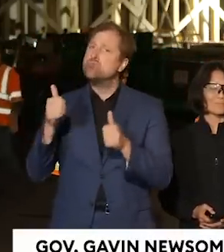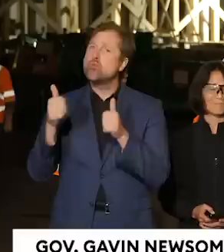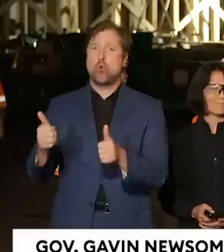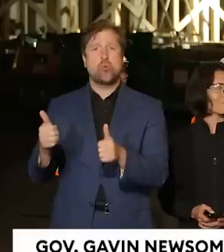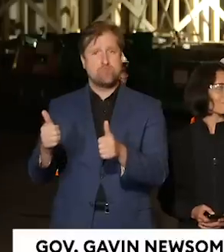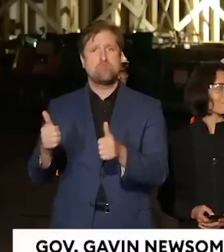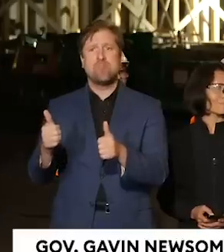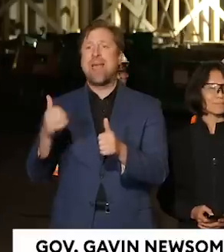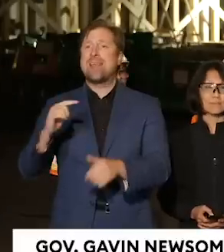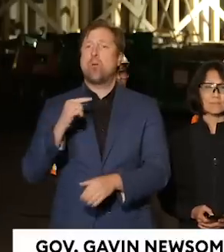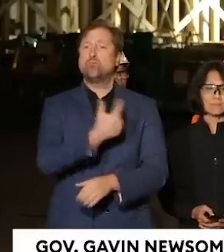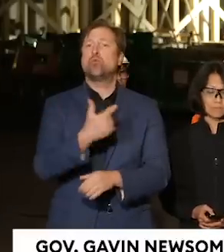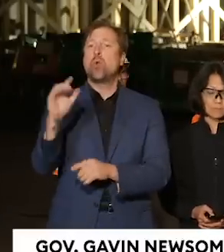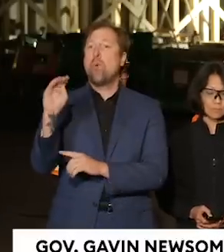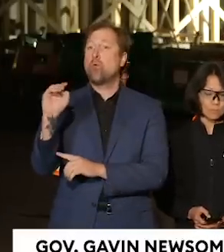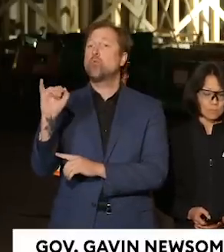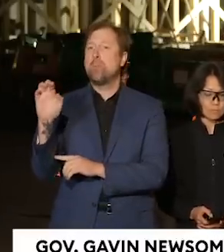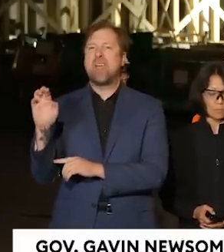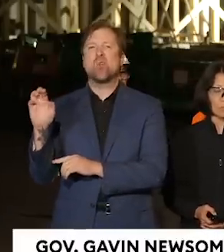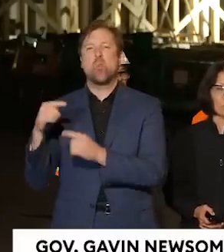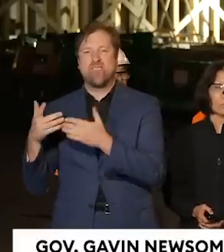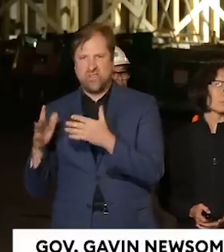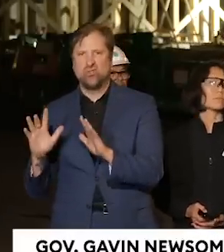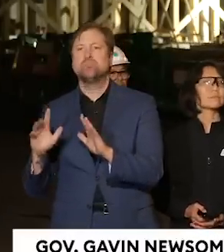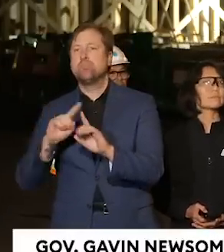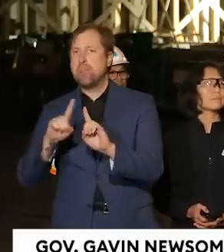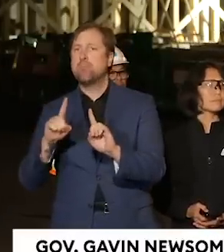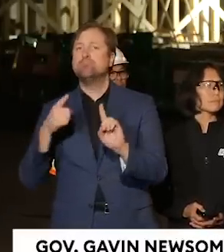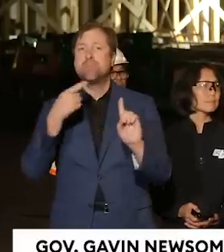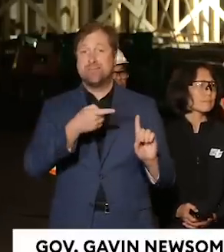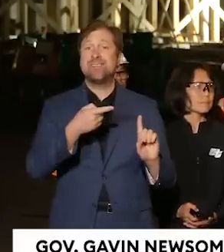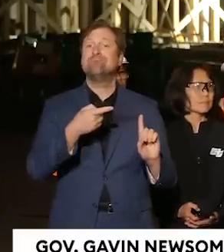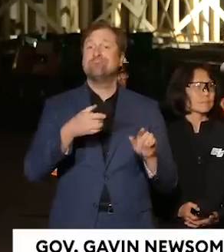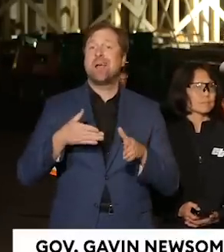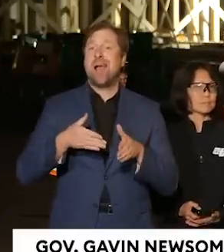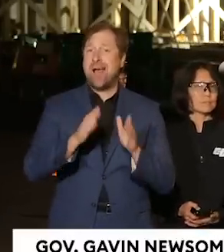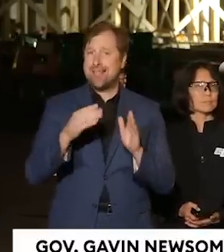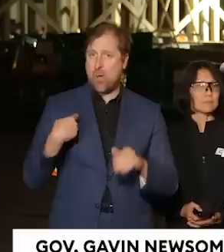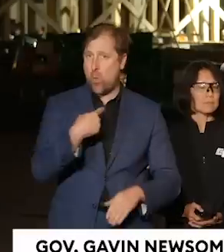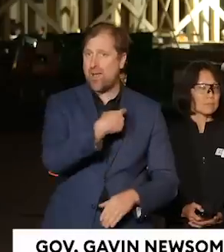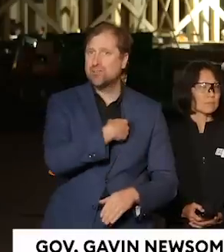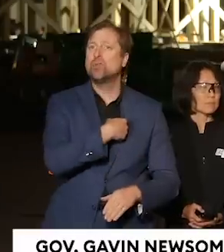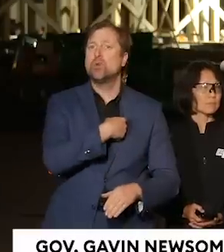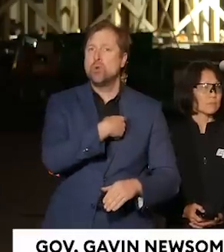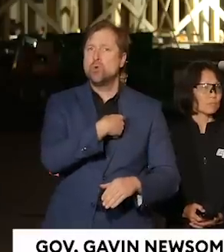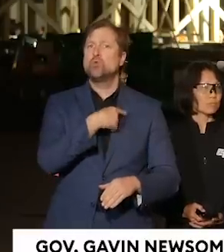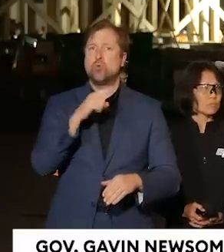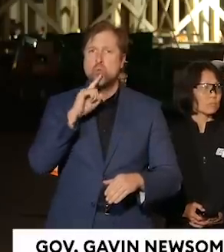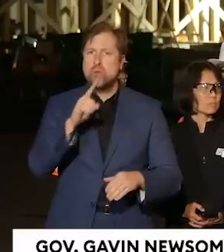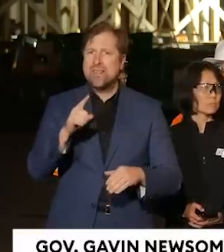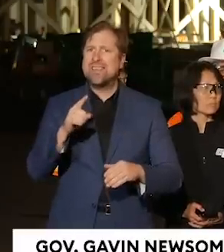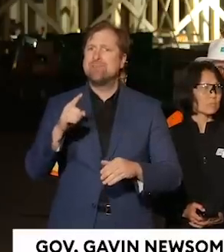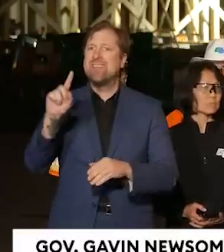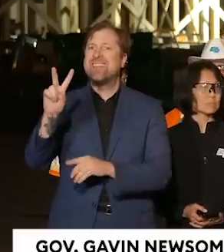close, turn it over to the mayor, specifically allowed us to provide for what we refer to as vents. Half of the